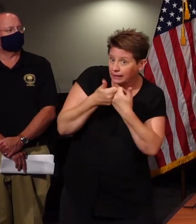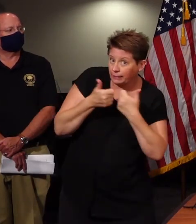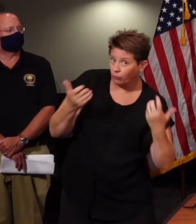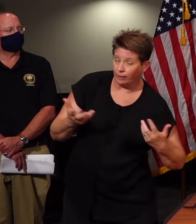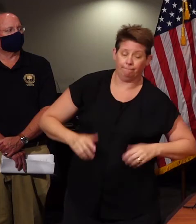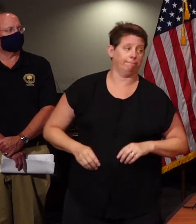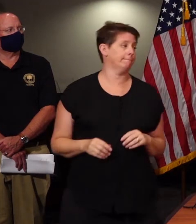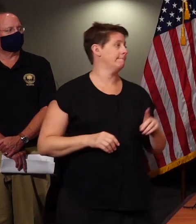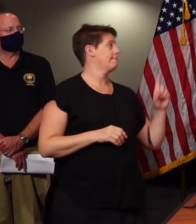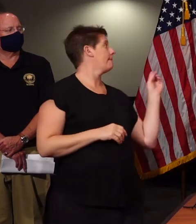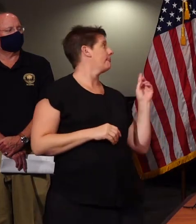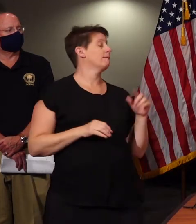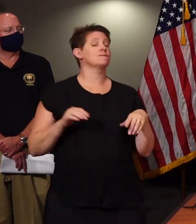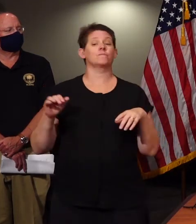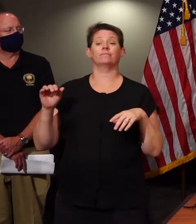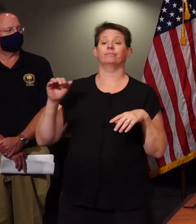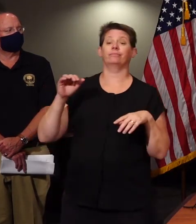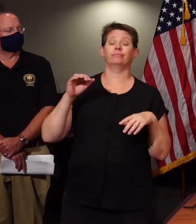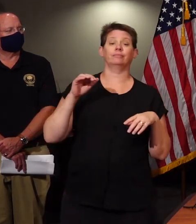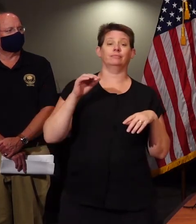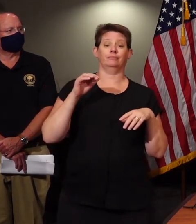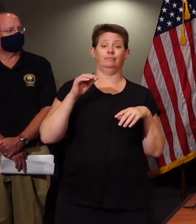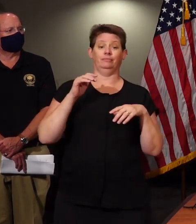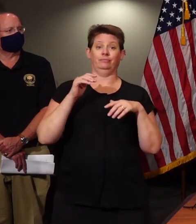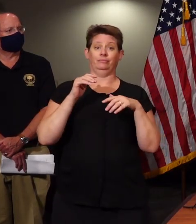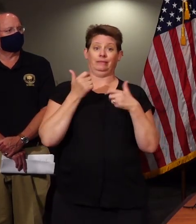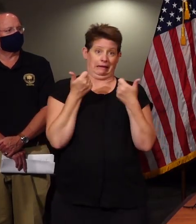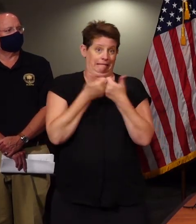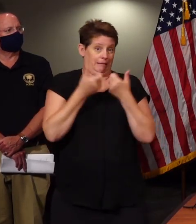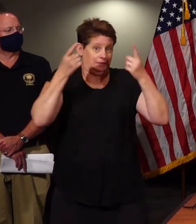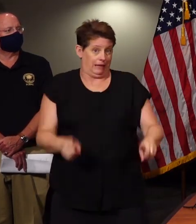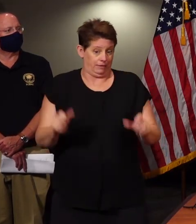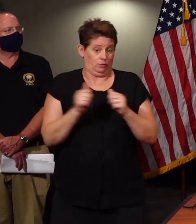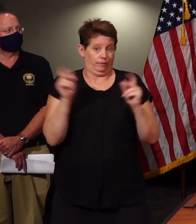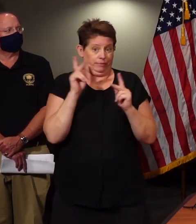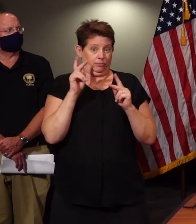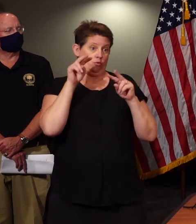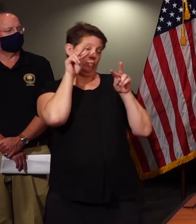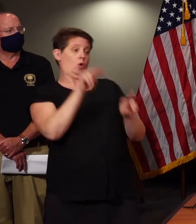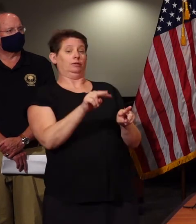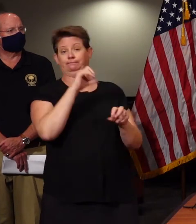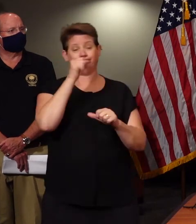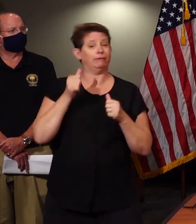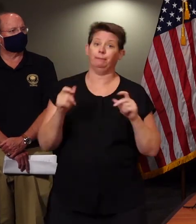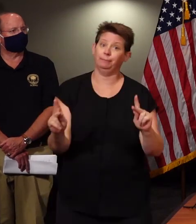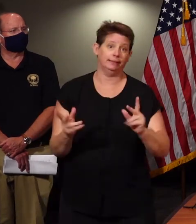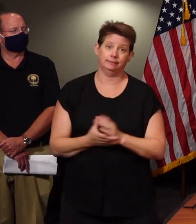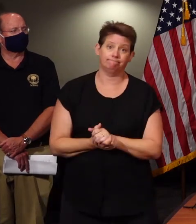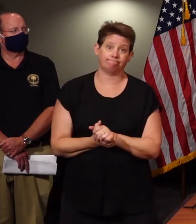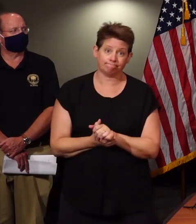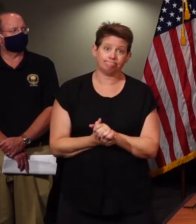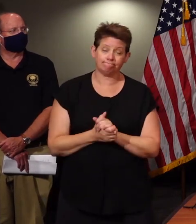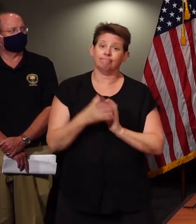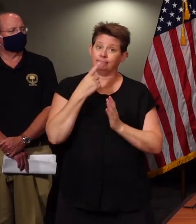Well, spectator sports are not allowed under the existing executive order. And I would